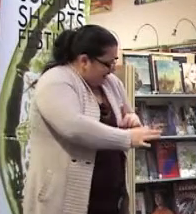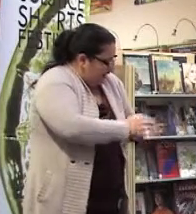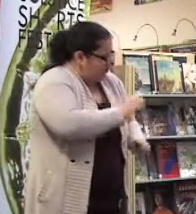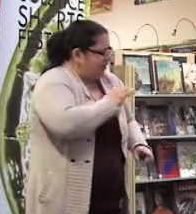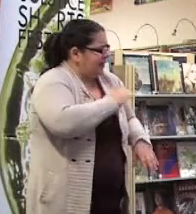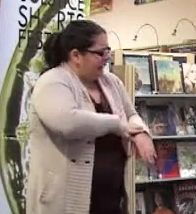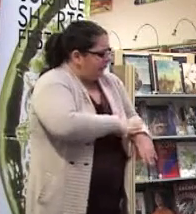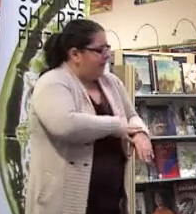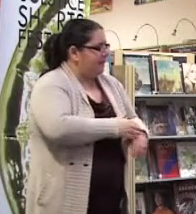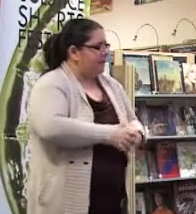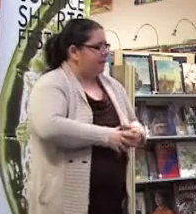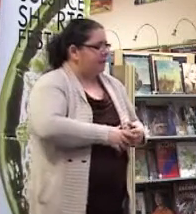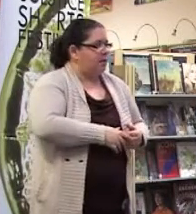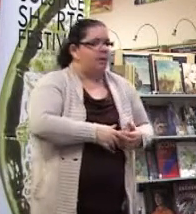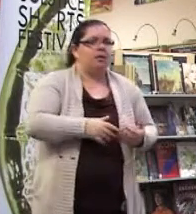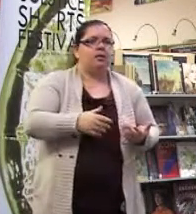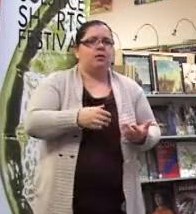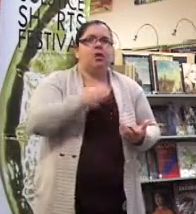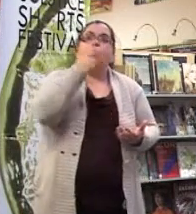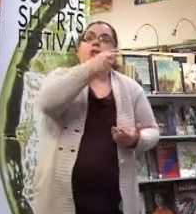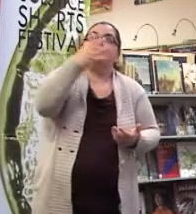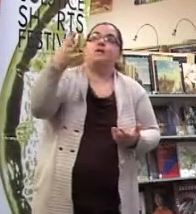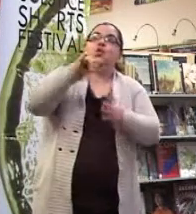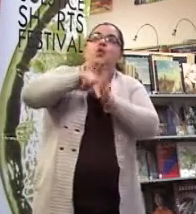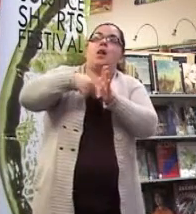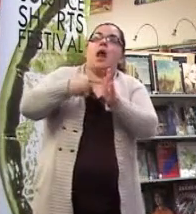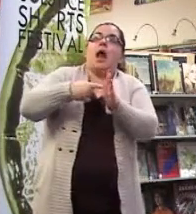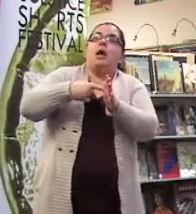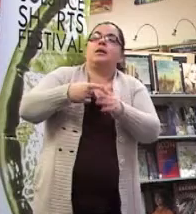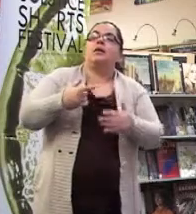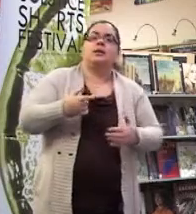exact precise time. 24th of July,